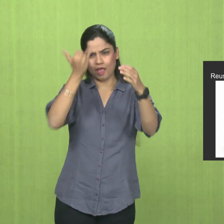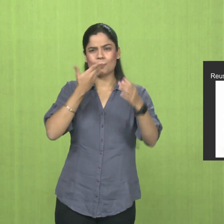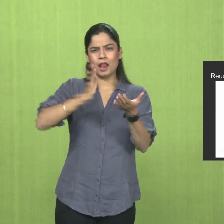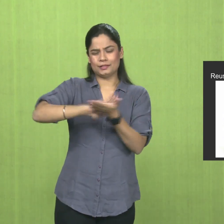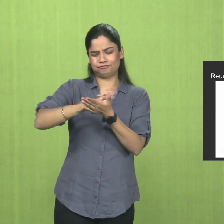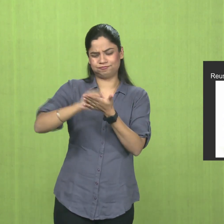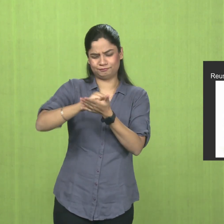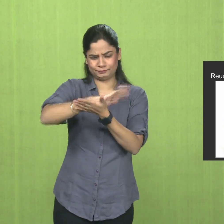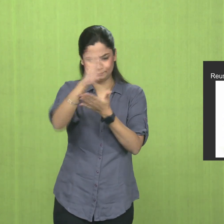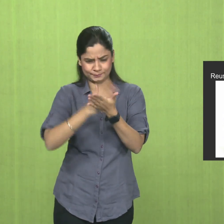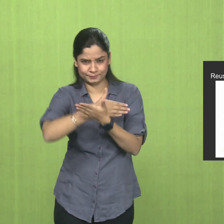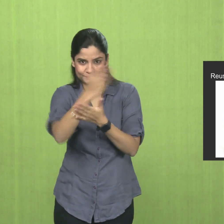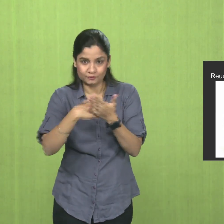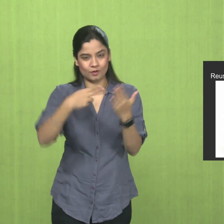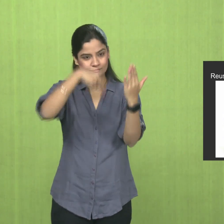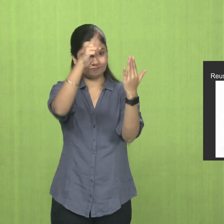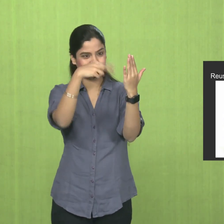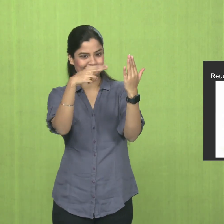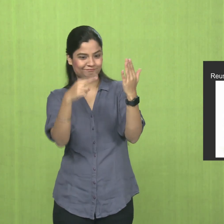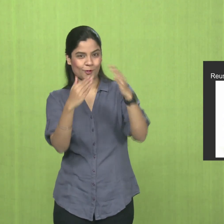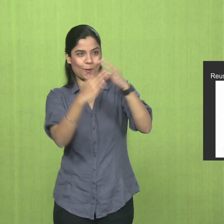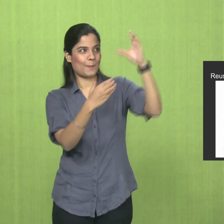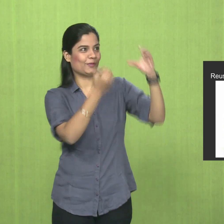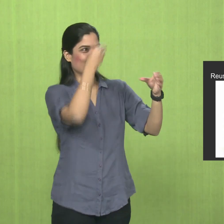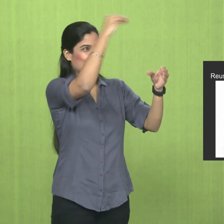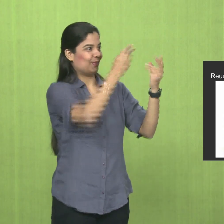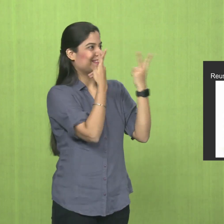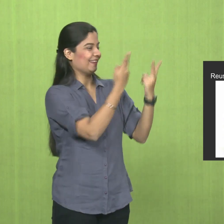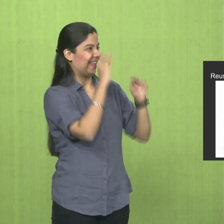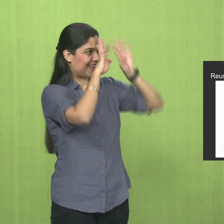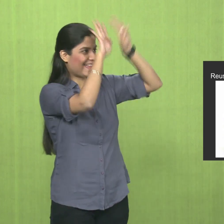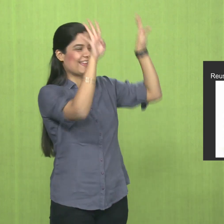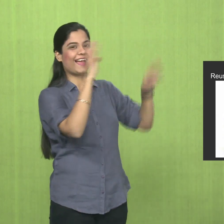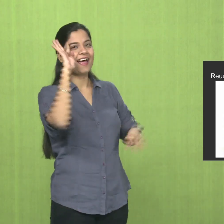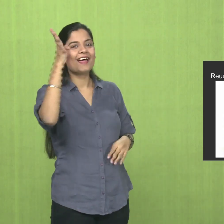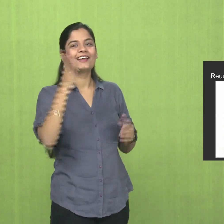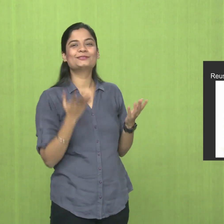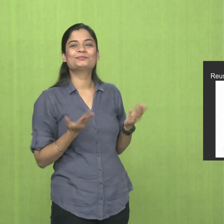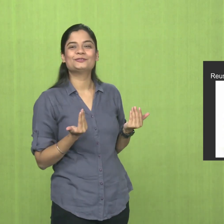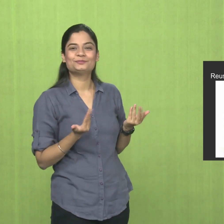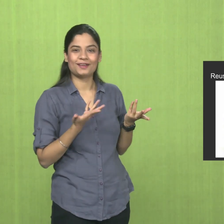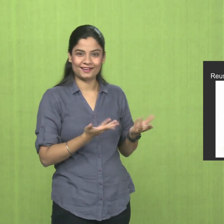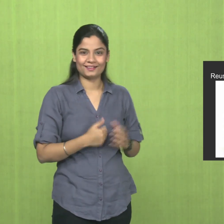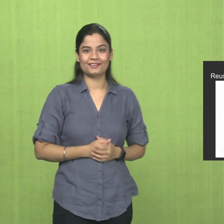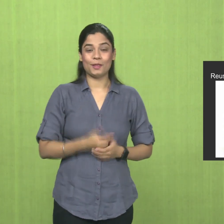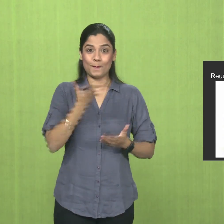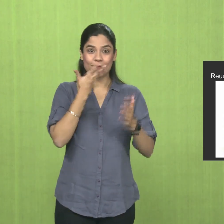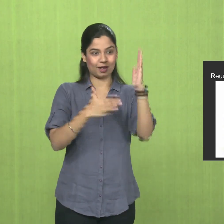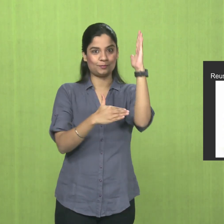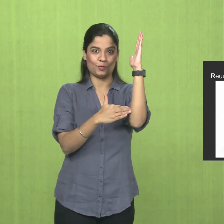sometimes, clean the bottle and paint it, put flowers at it and make it creative.